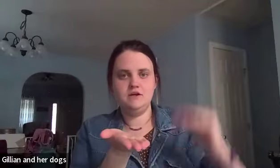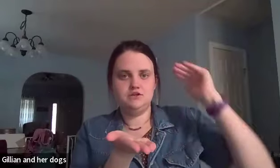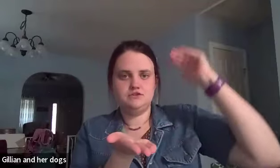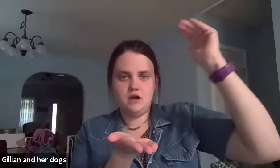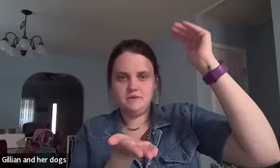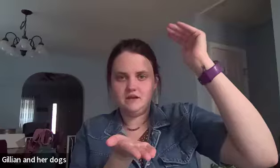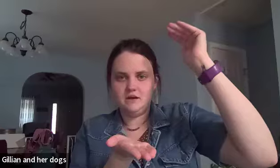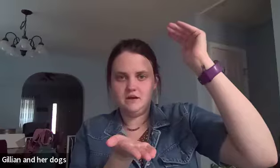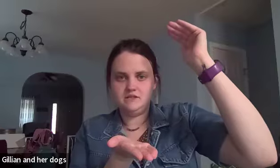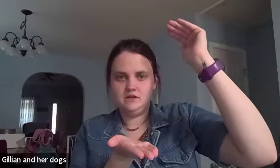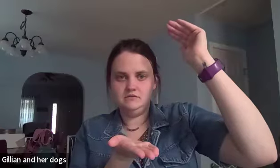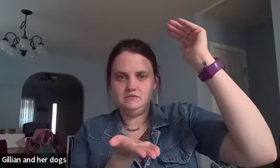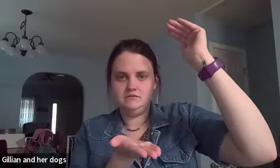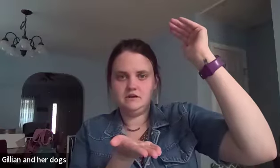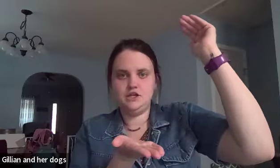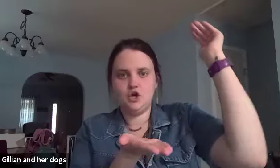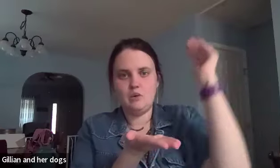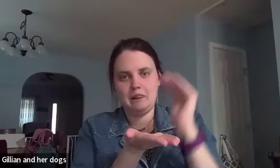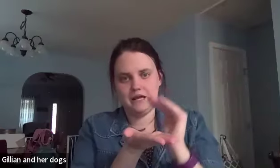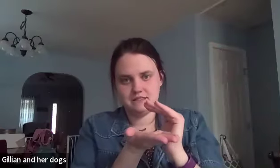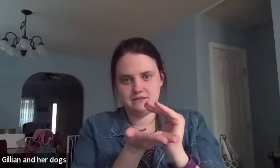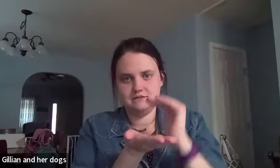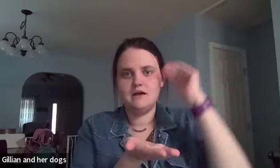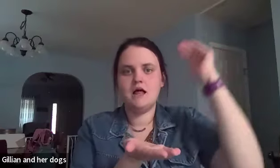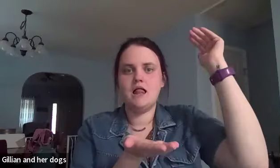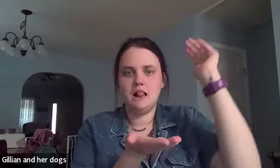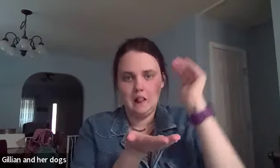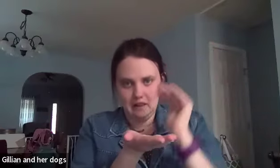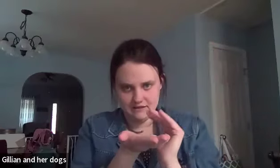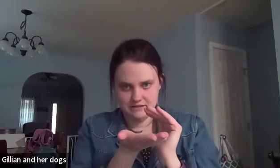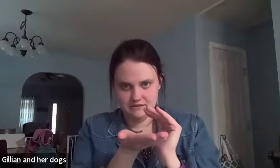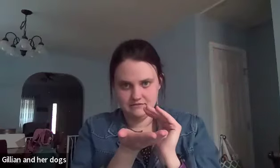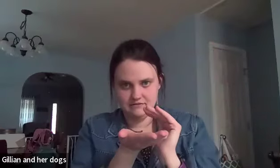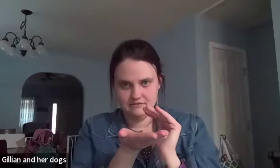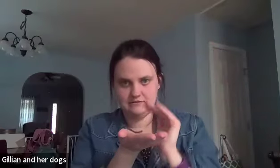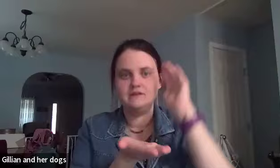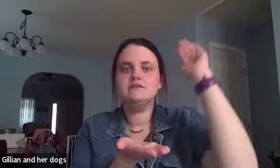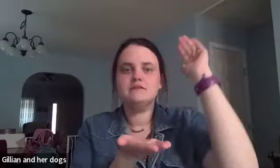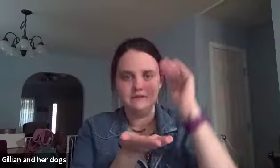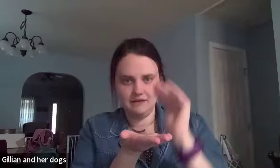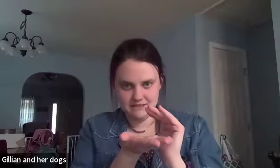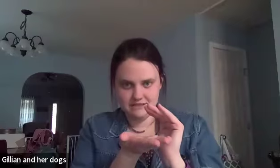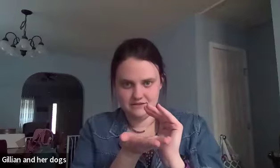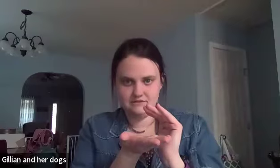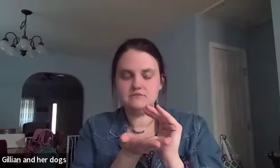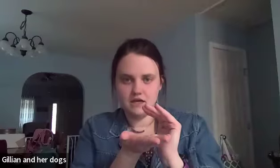Your dominant comes up here, and you go less, less, less.